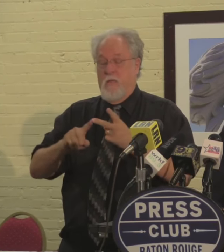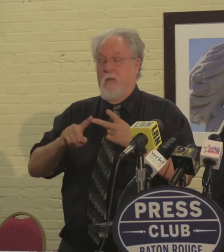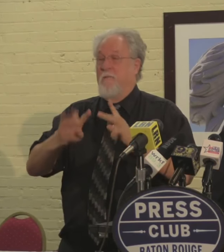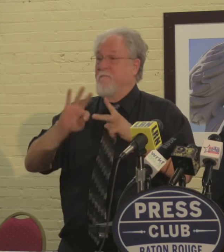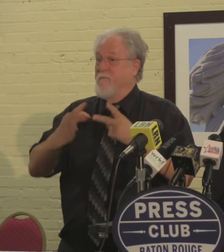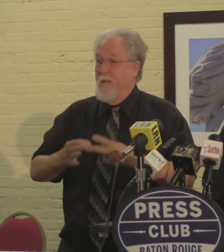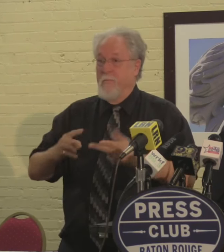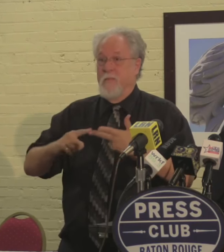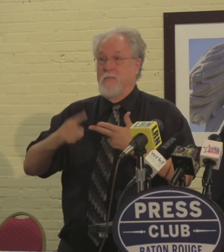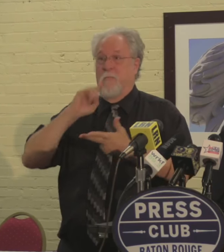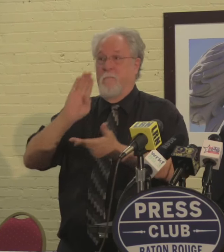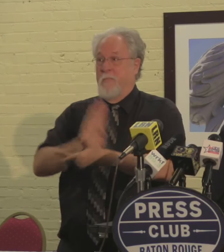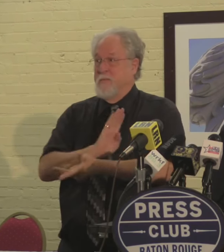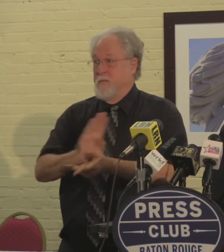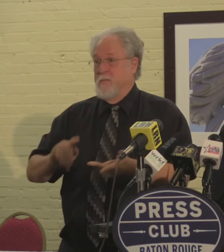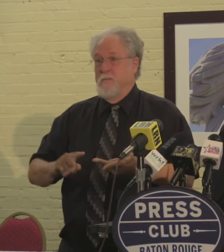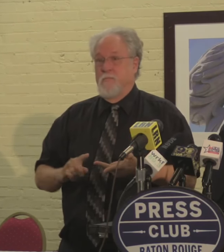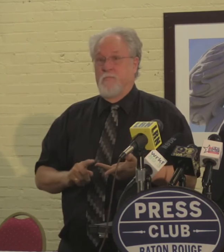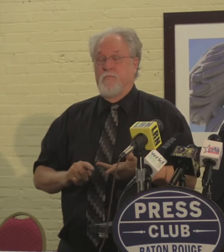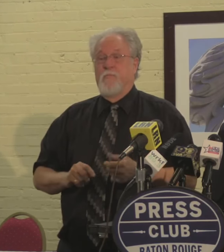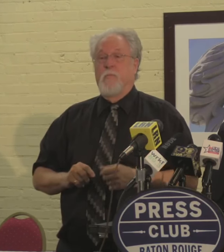and for businesses.